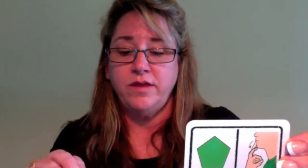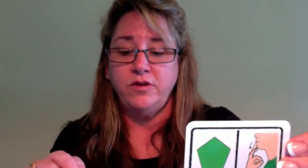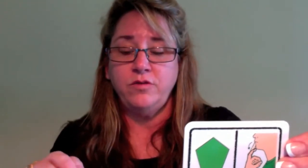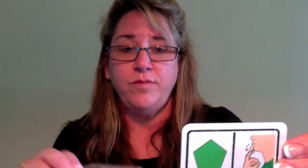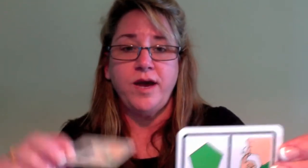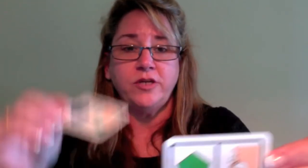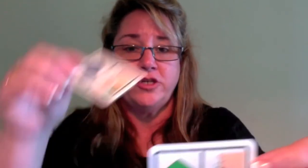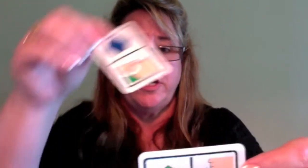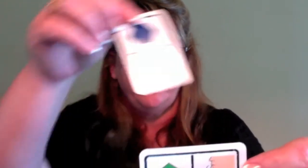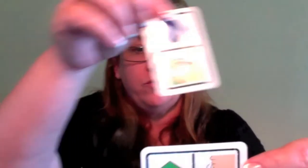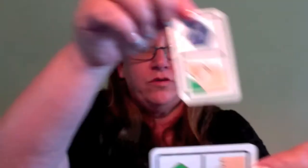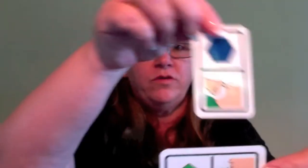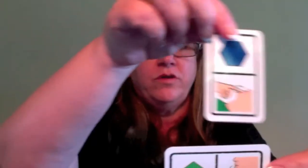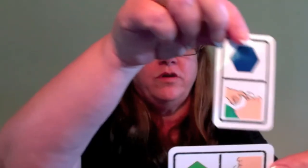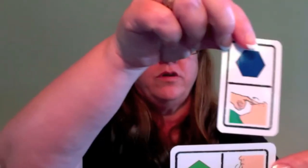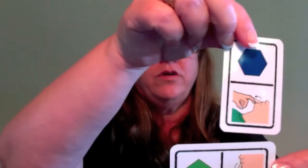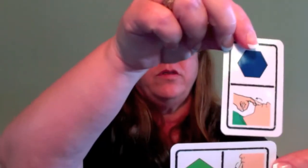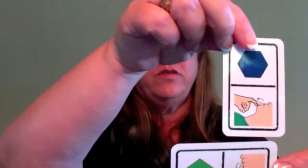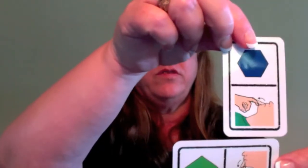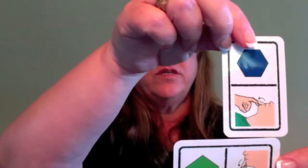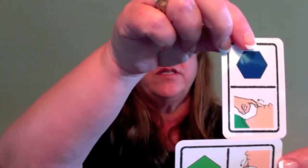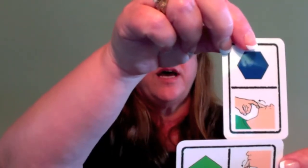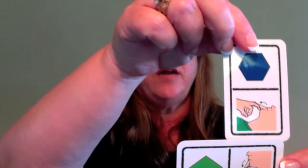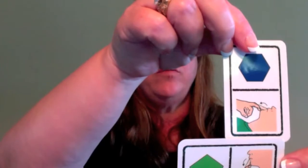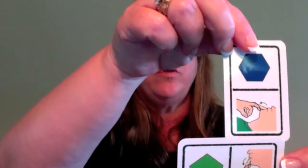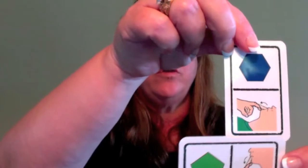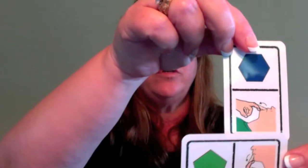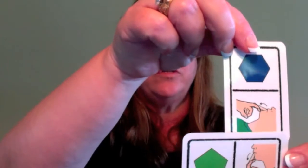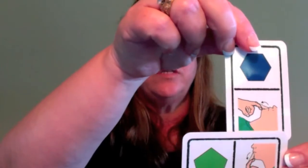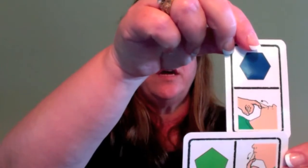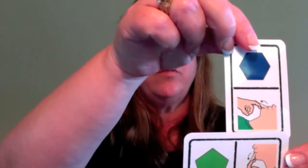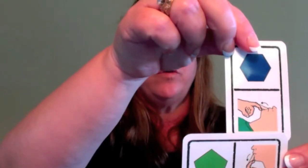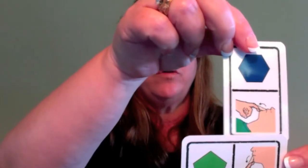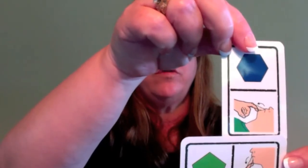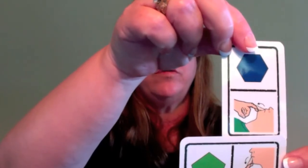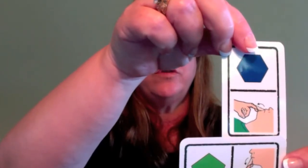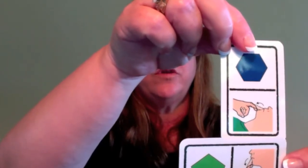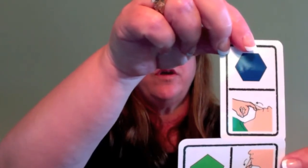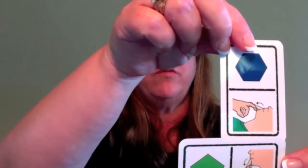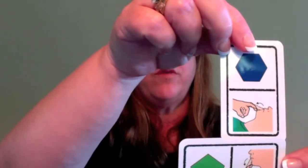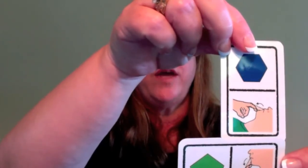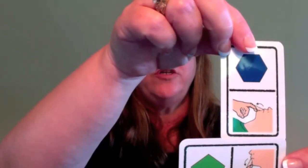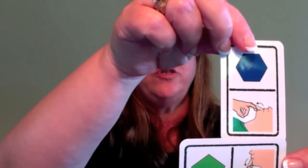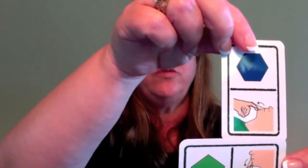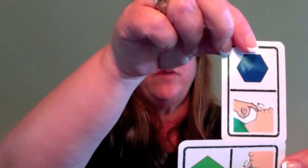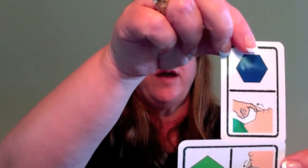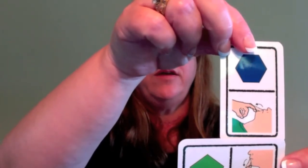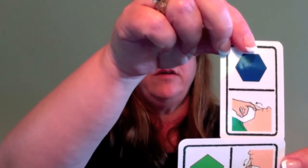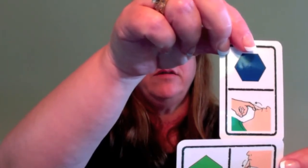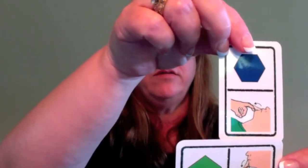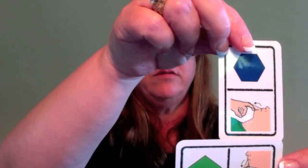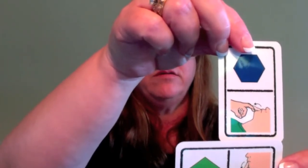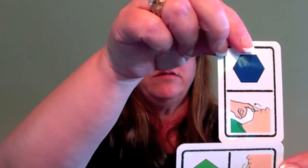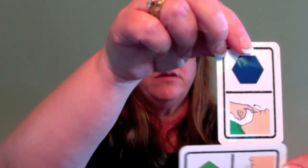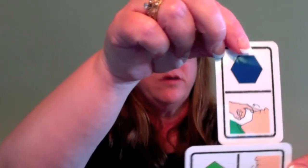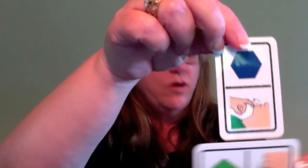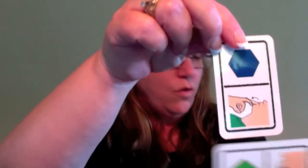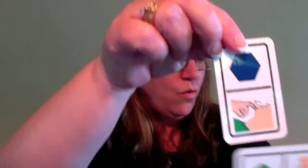you'd match either the sign word to the sign word, so you have red to red,